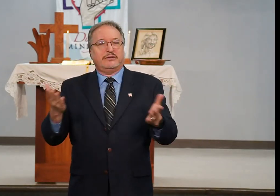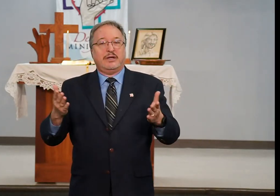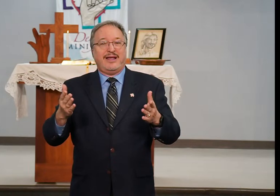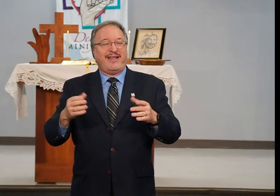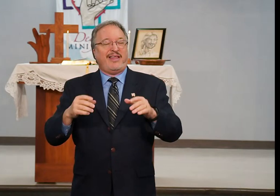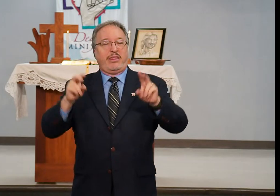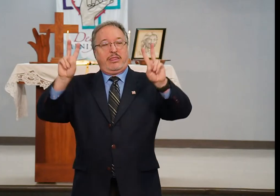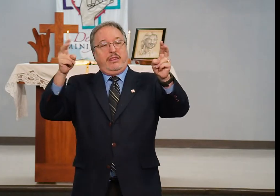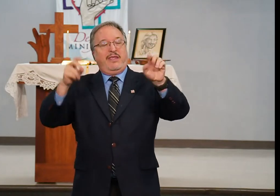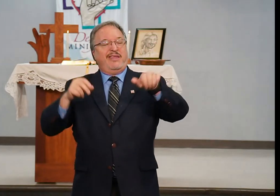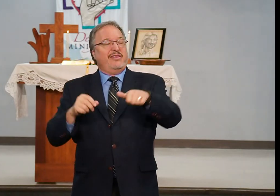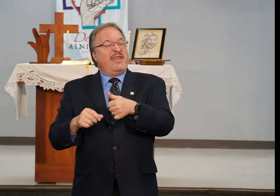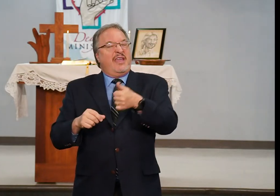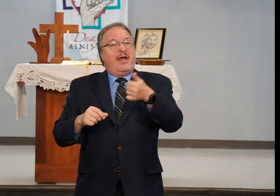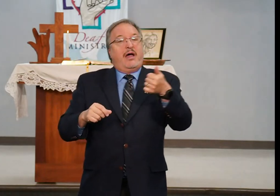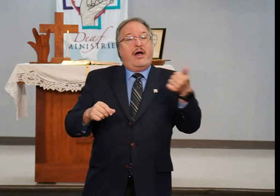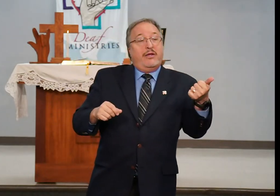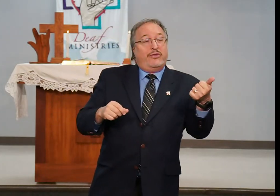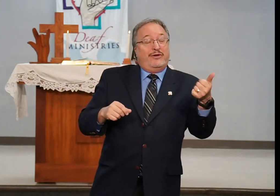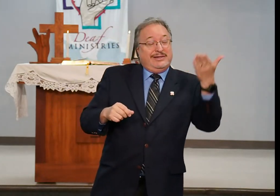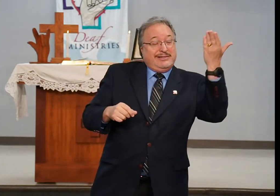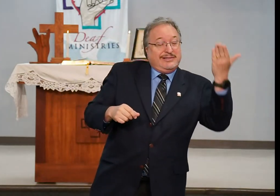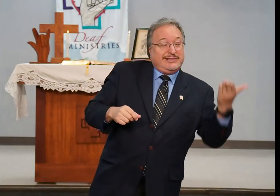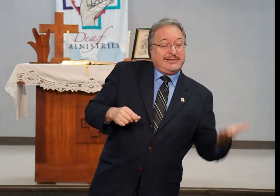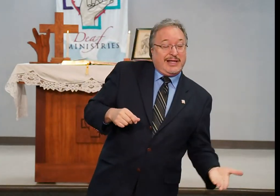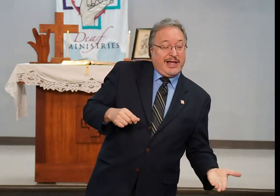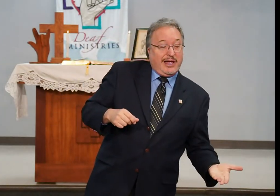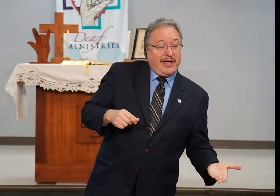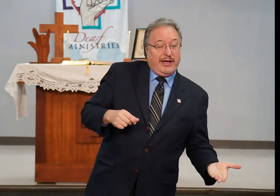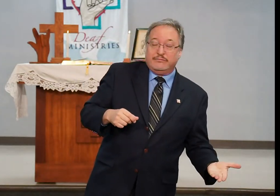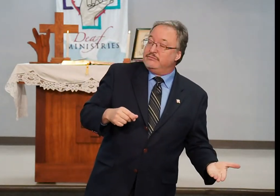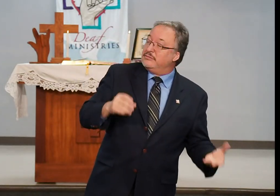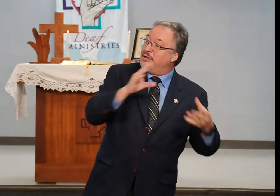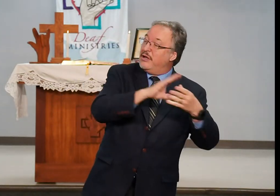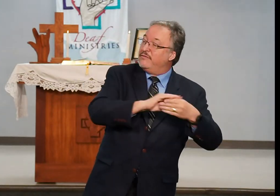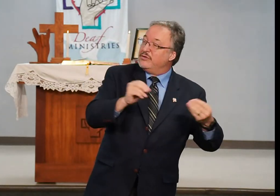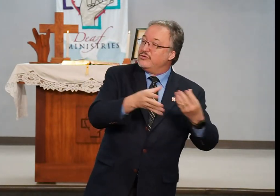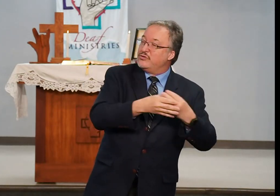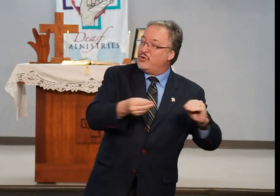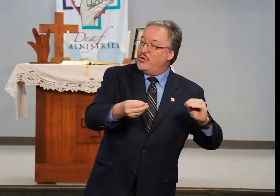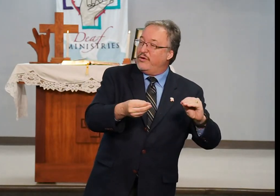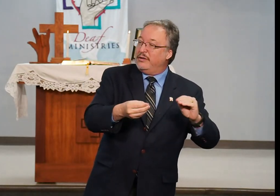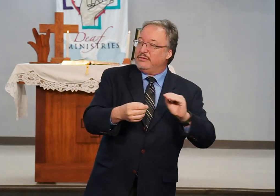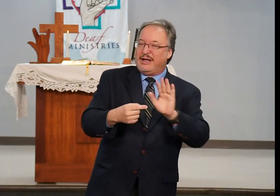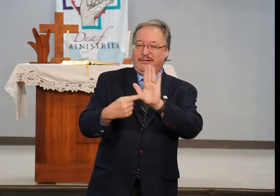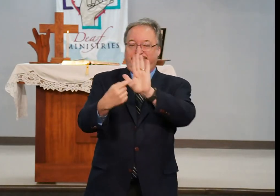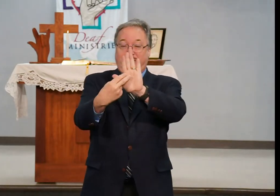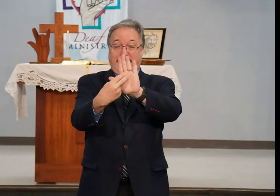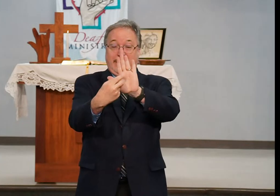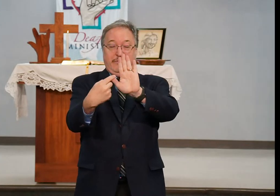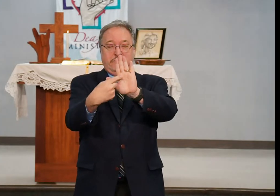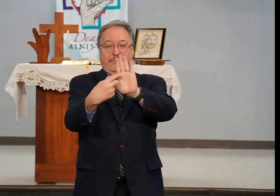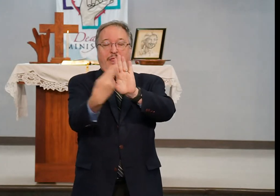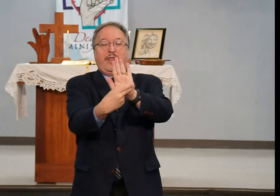Our sermon this morning is what we're going to refer to as the other side of the